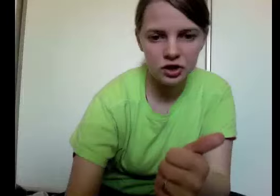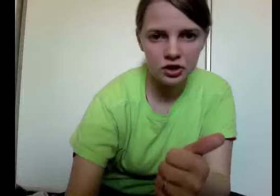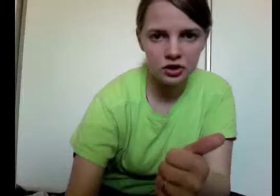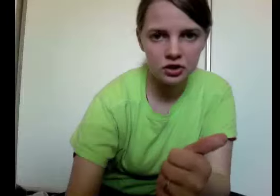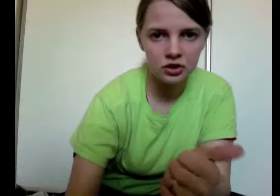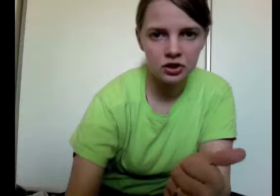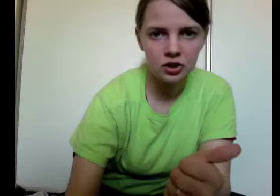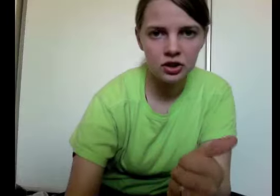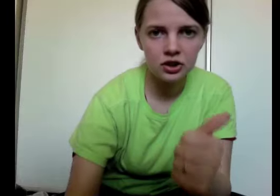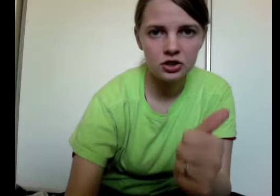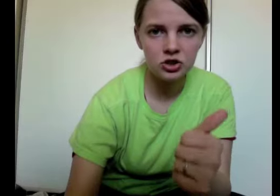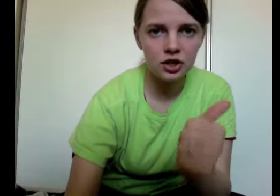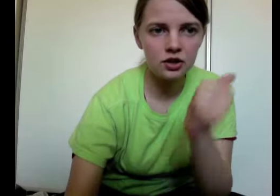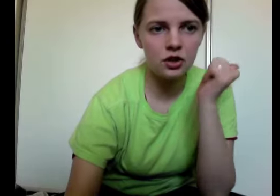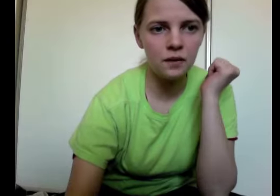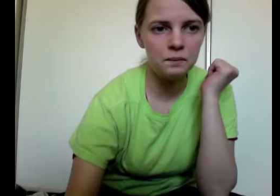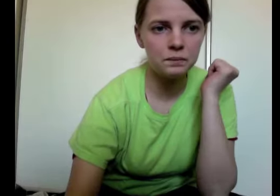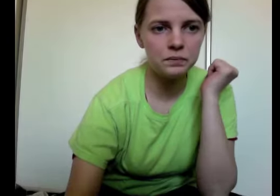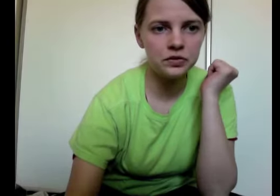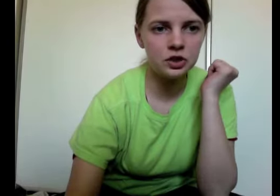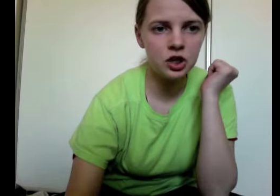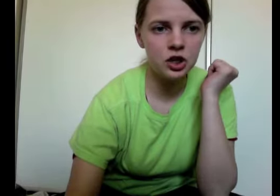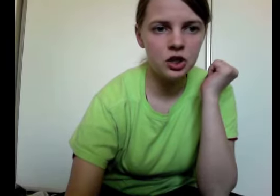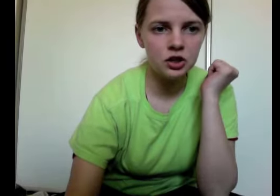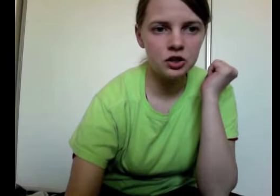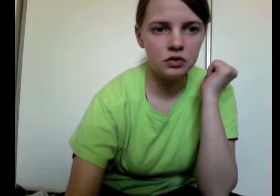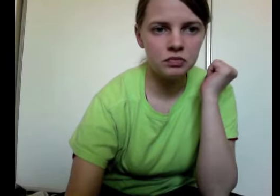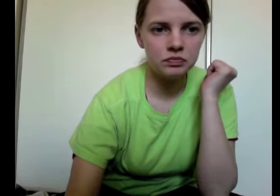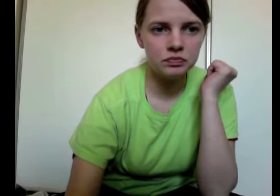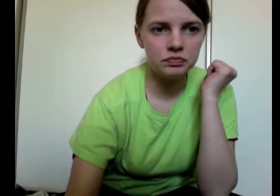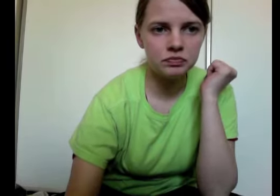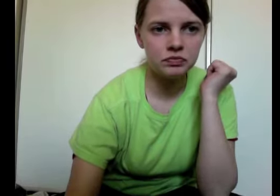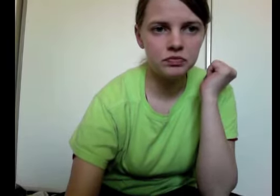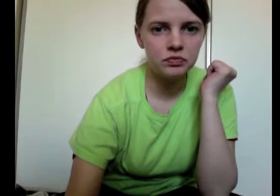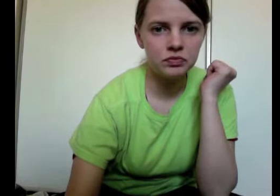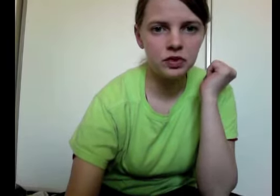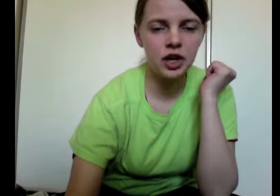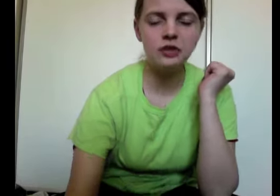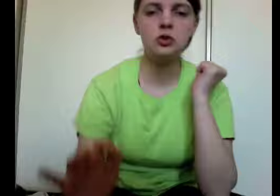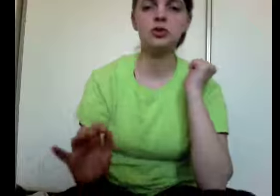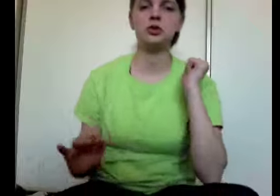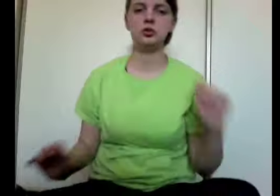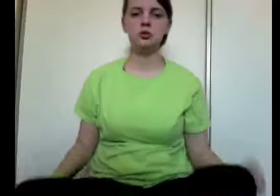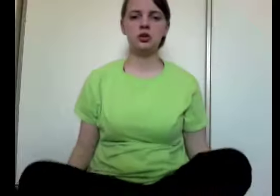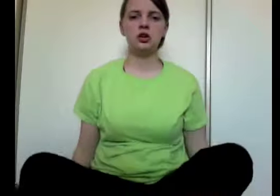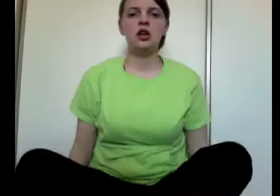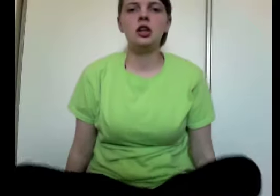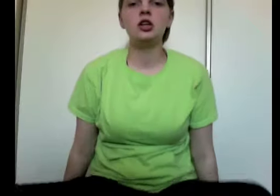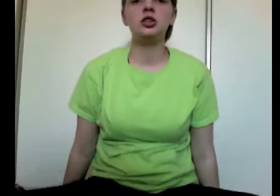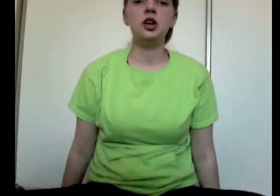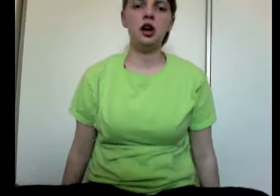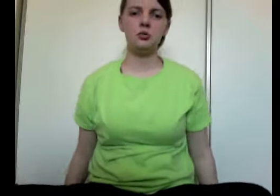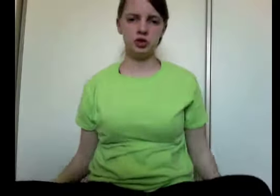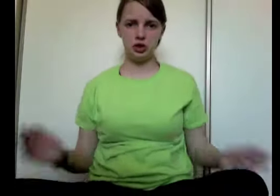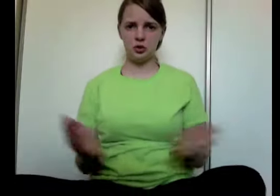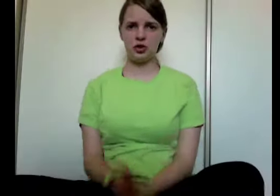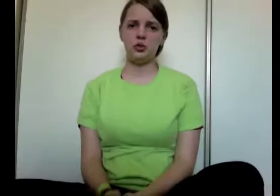Starting? Starting. Okay. Good. I'm going to show you